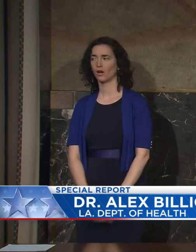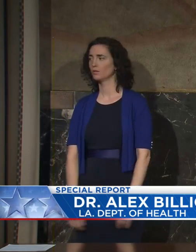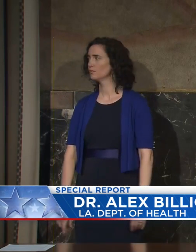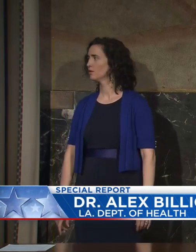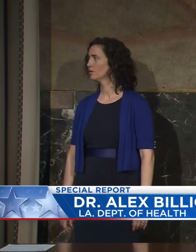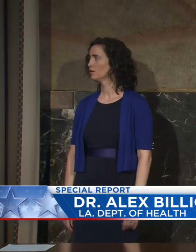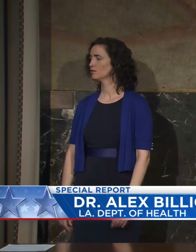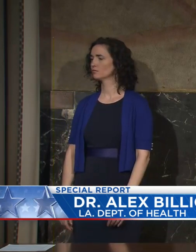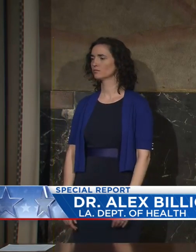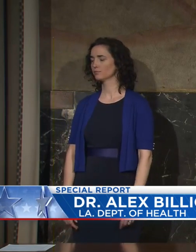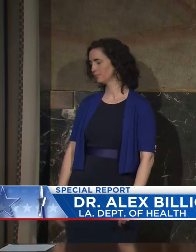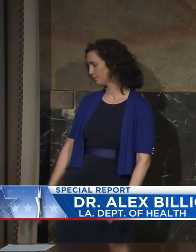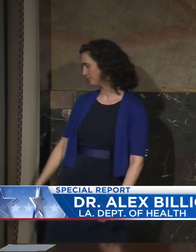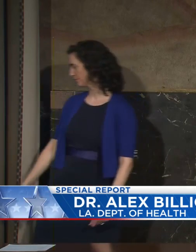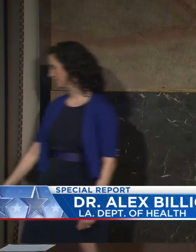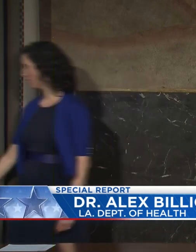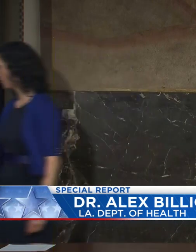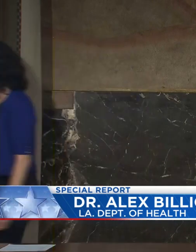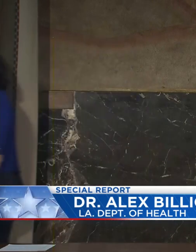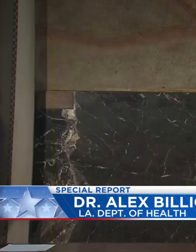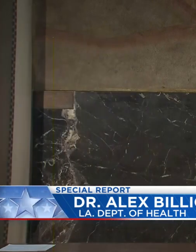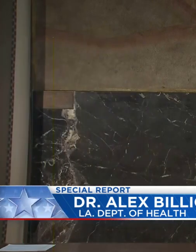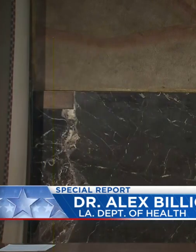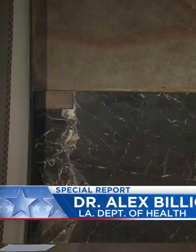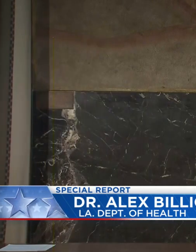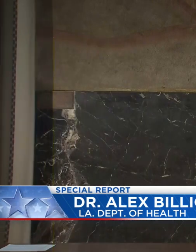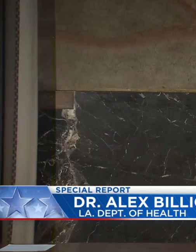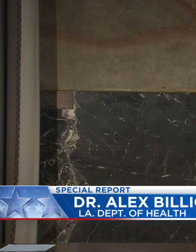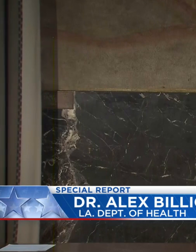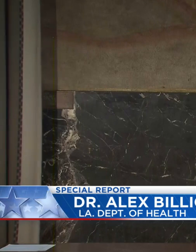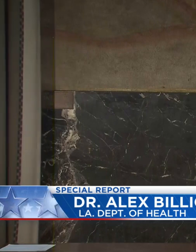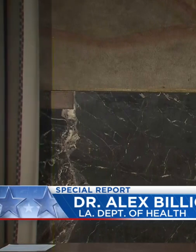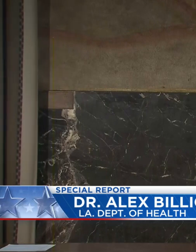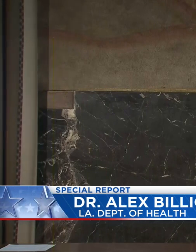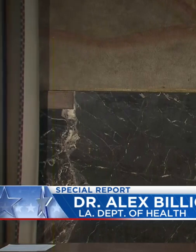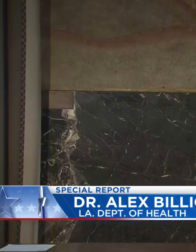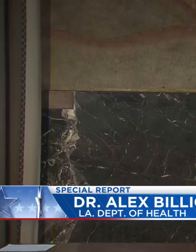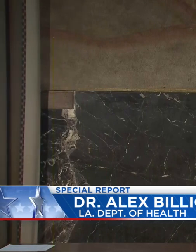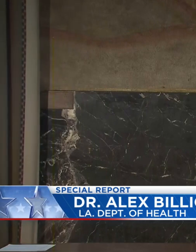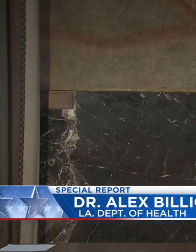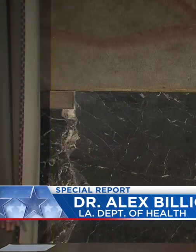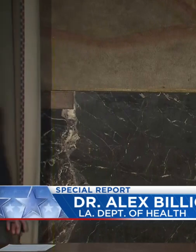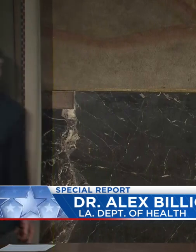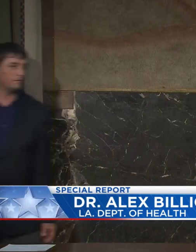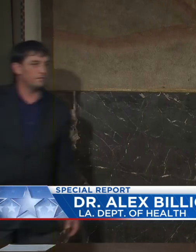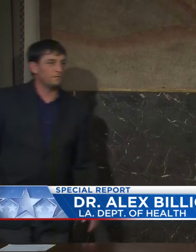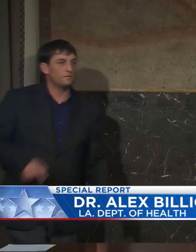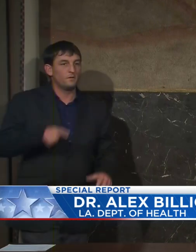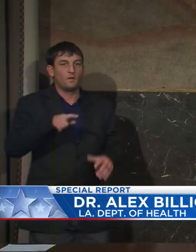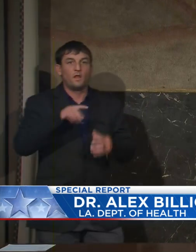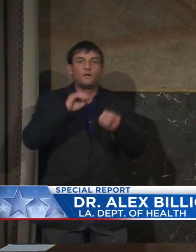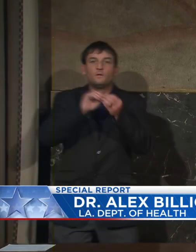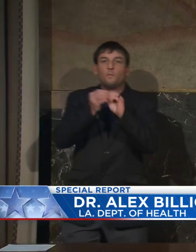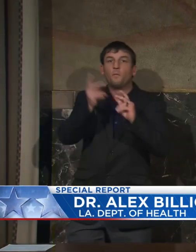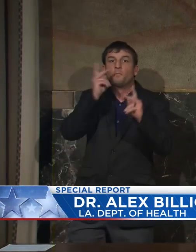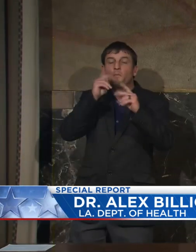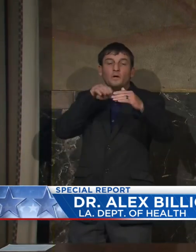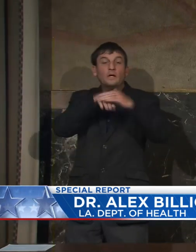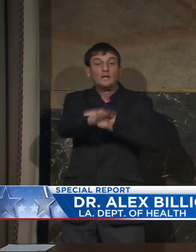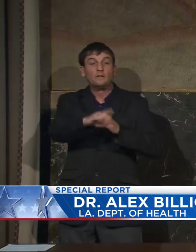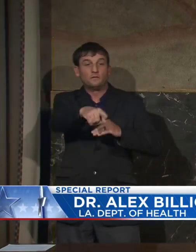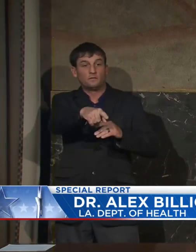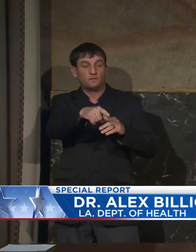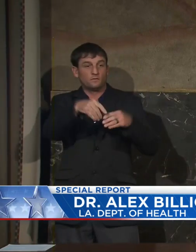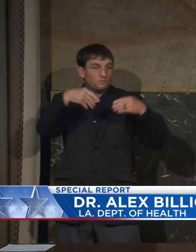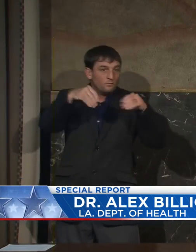Linda. Outside of the occupancy limits, are there any other limits on the size of public gatherings? I know obviously under